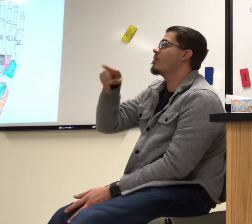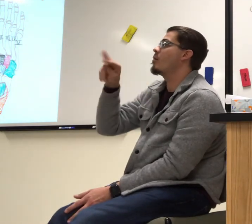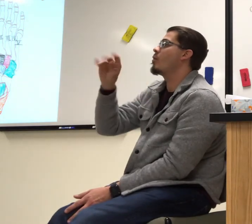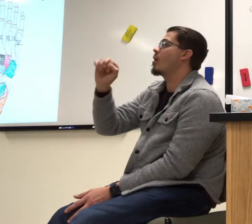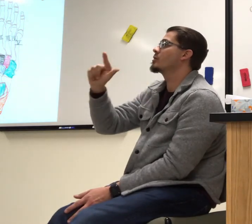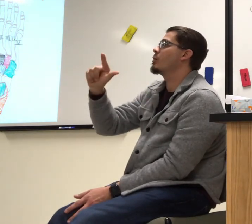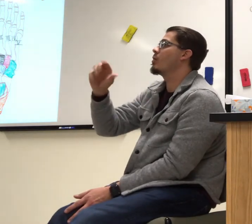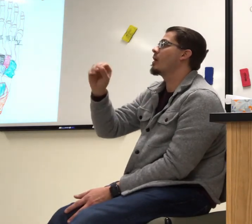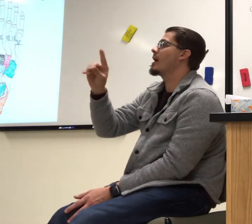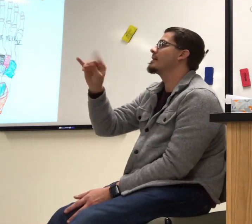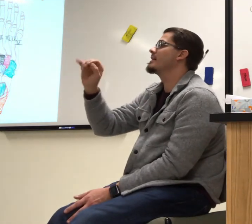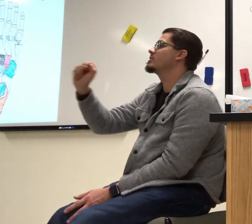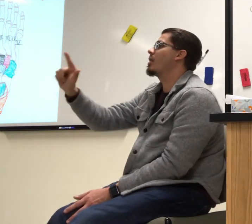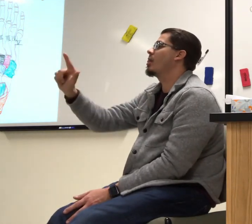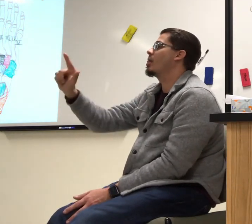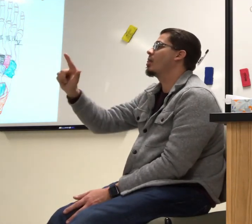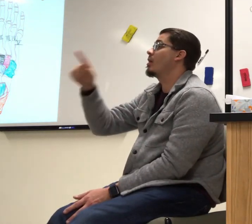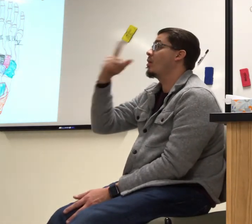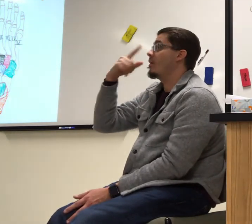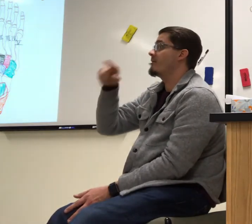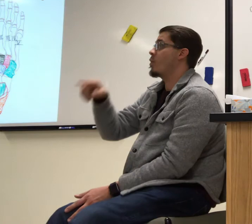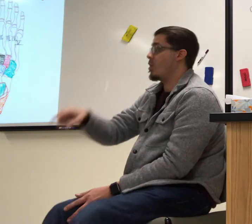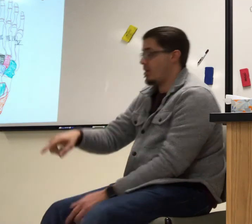and a distal phalange.